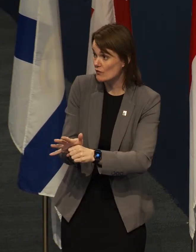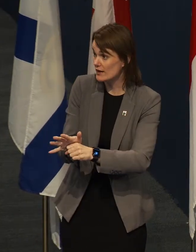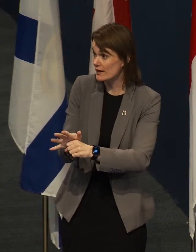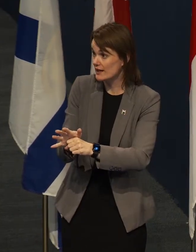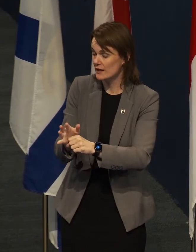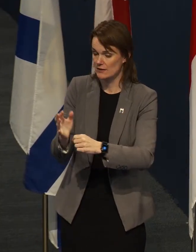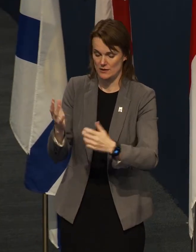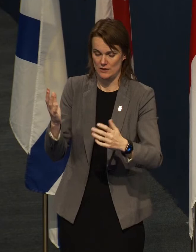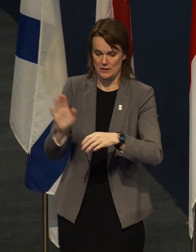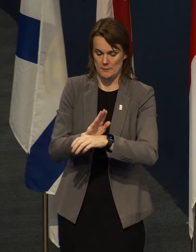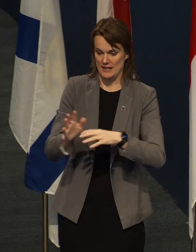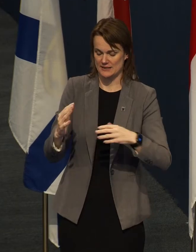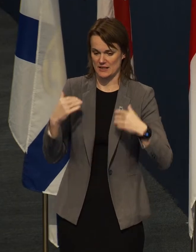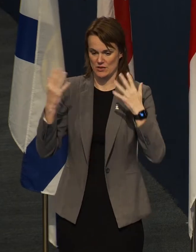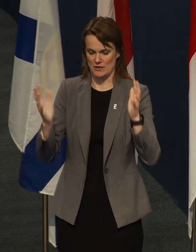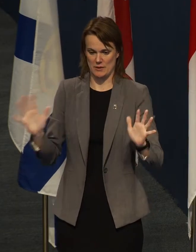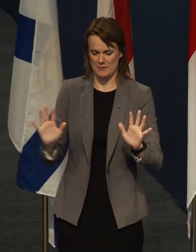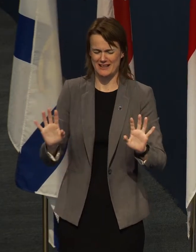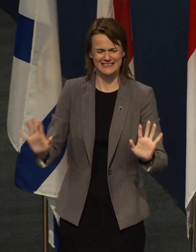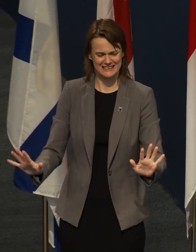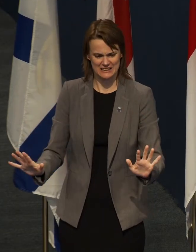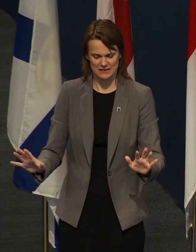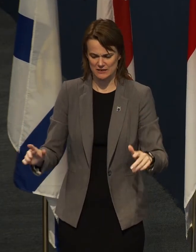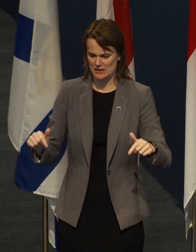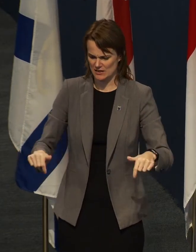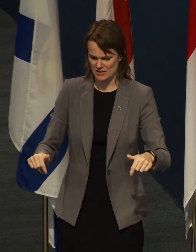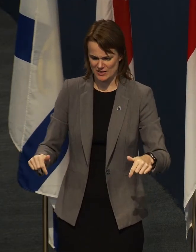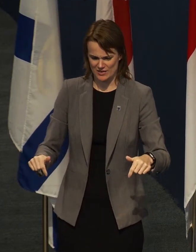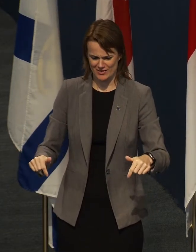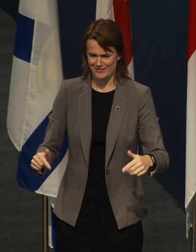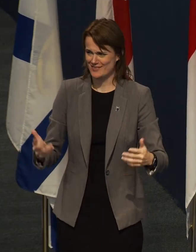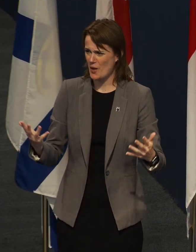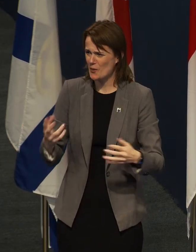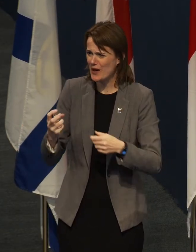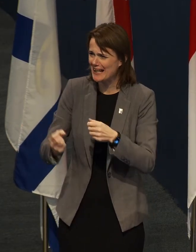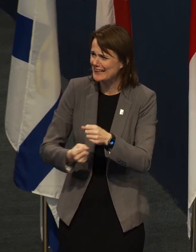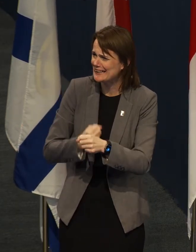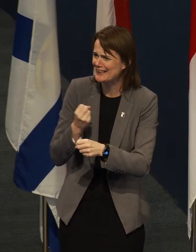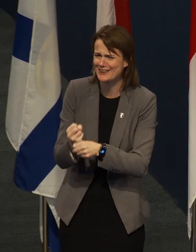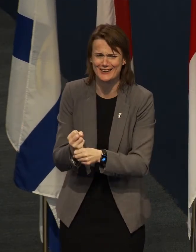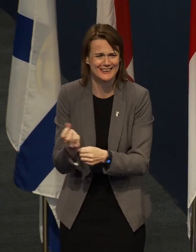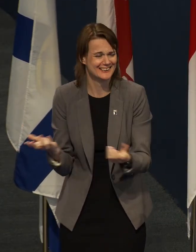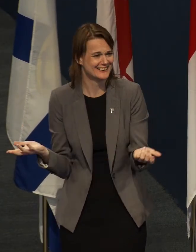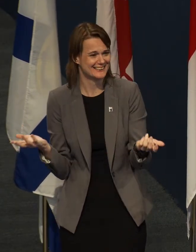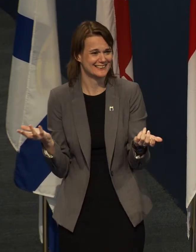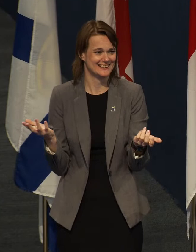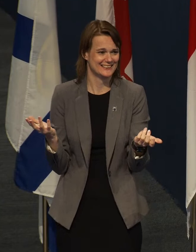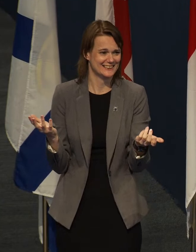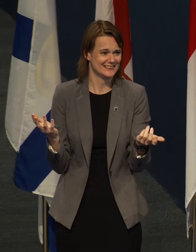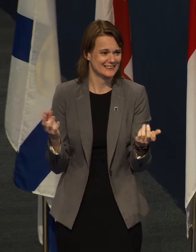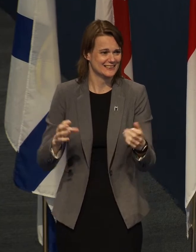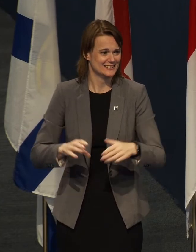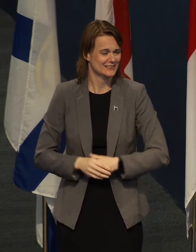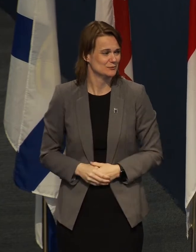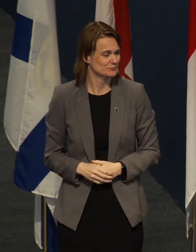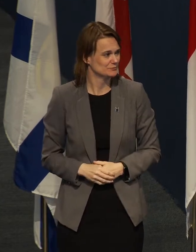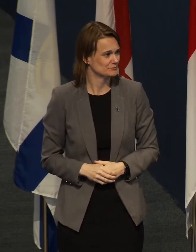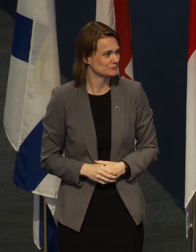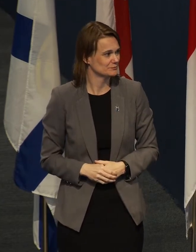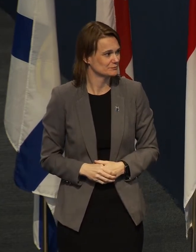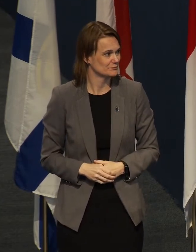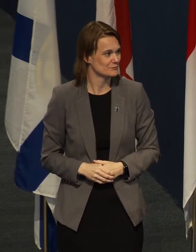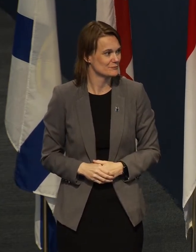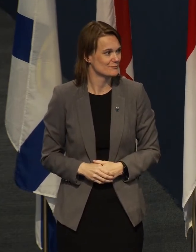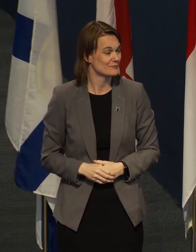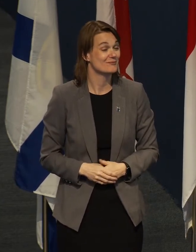environment, if I'm having a crazy, chaotic day, I stop and ask myself, what year are we in? You know, it's